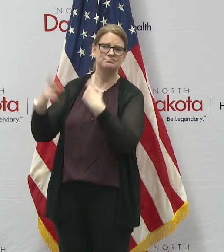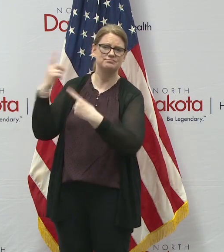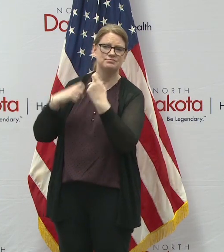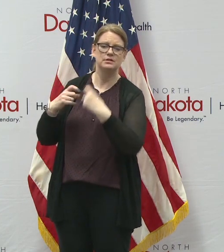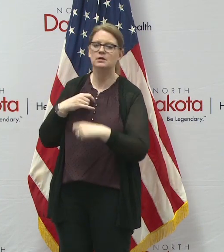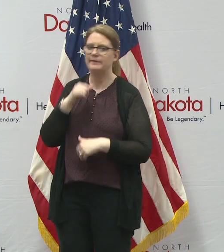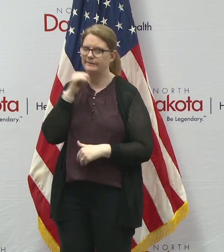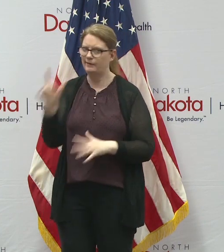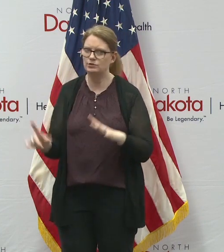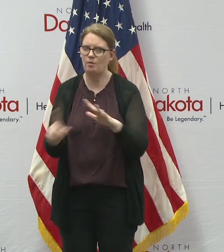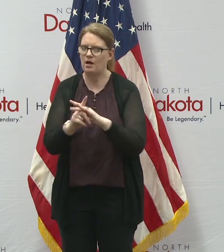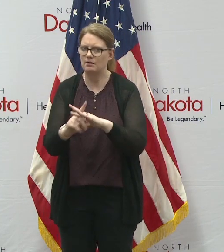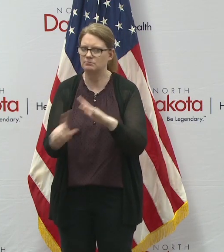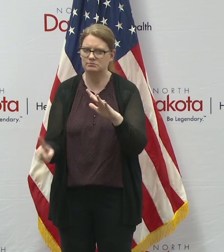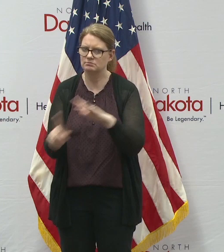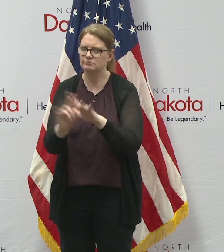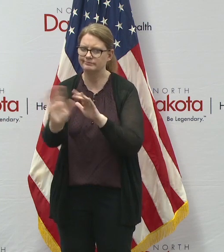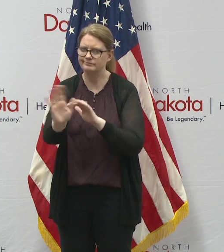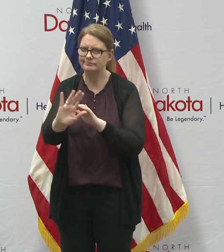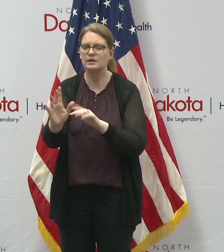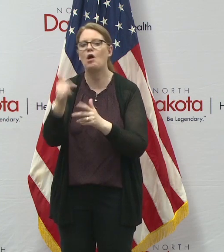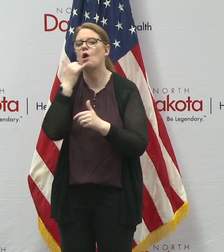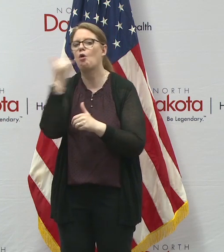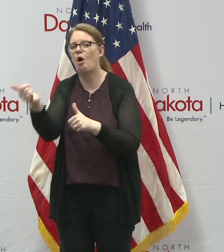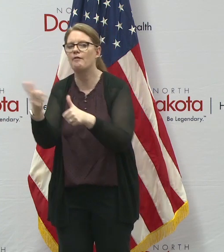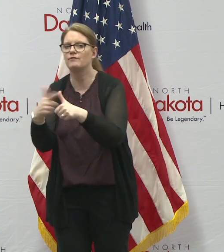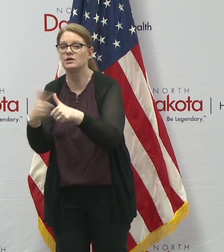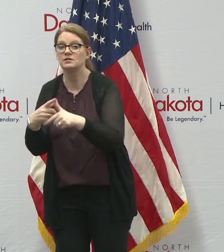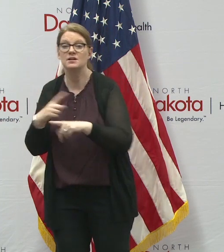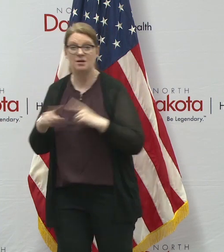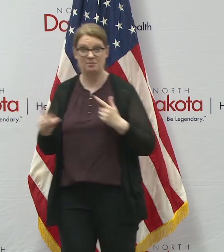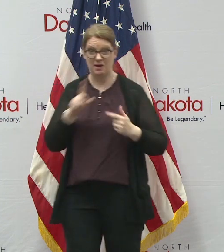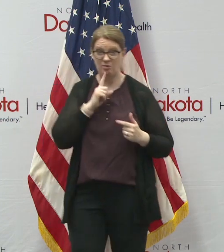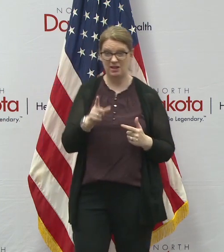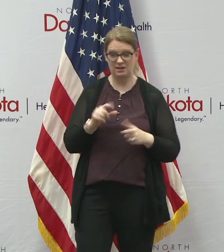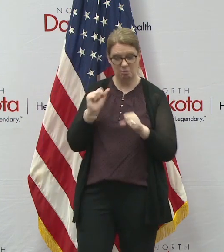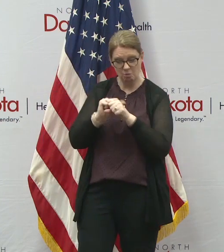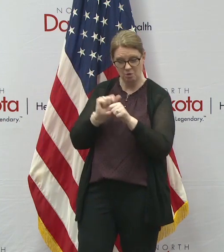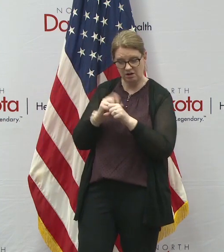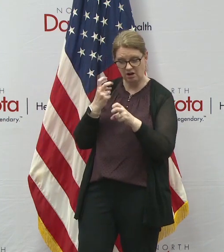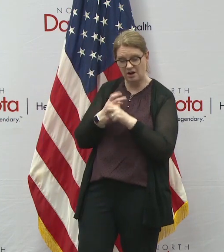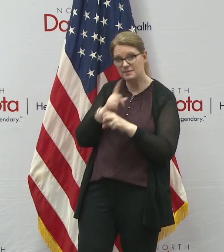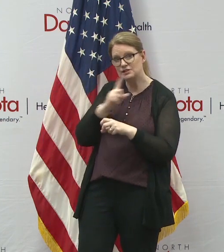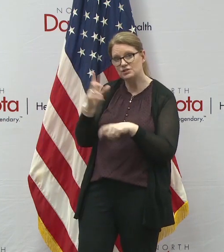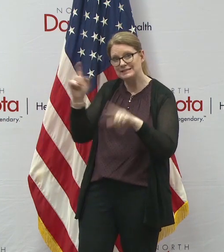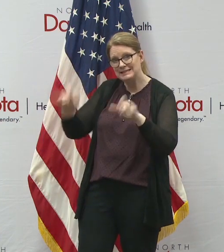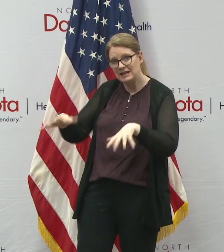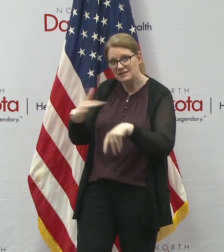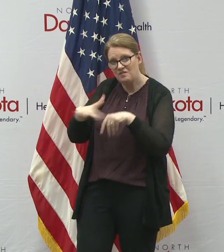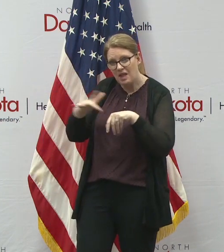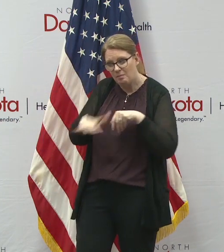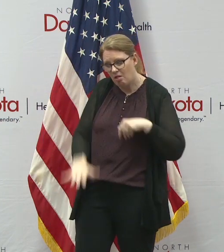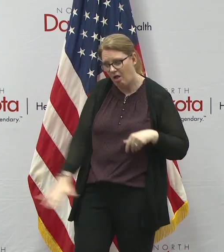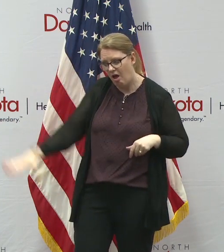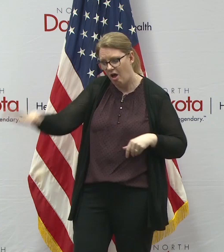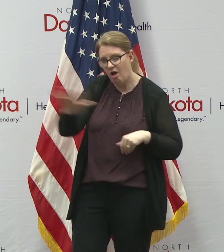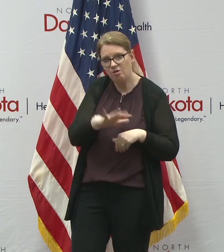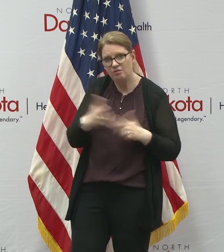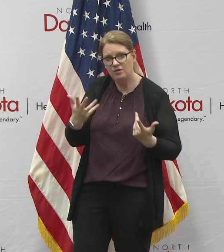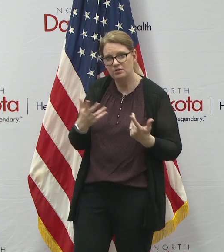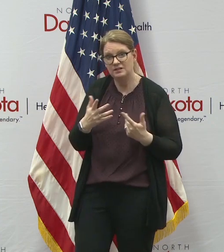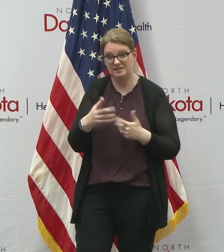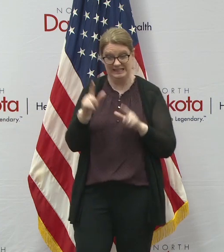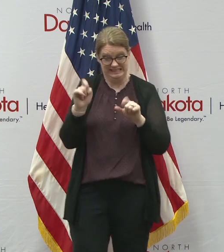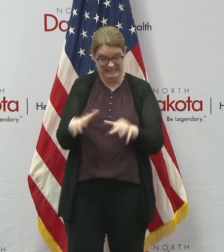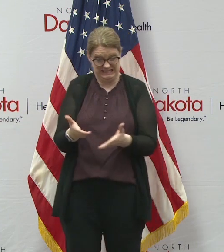making a decision, but we're making sure that the tests are out there. We would like to see, as long as testing supplies